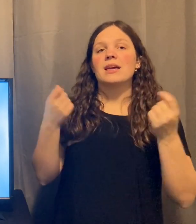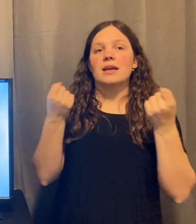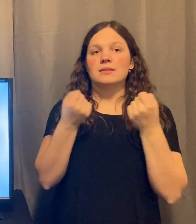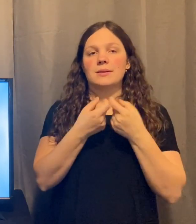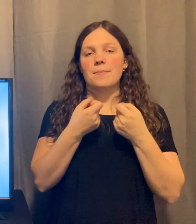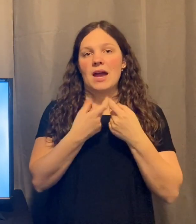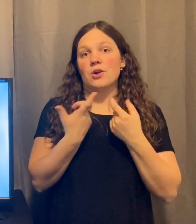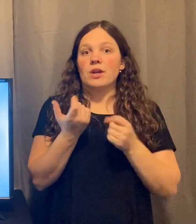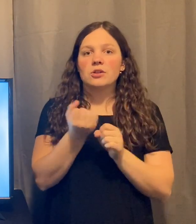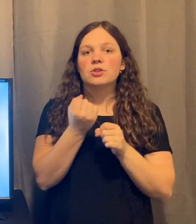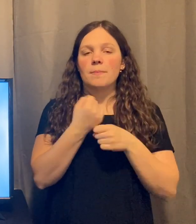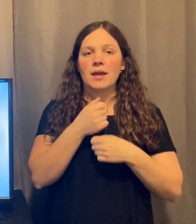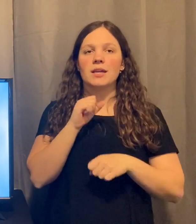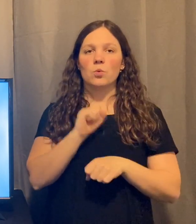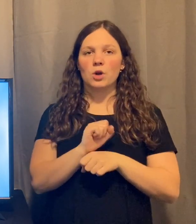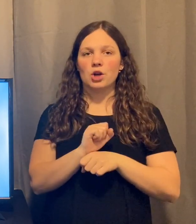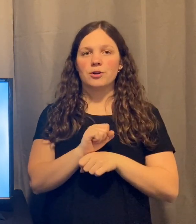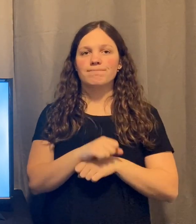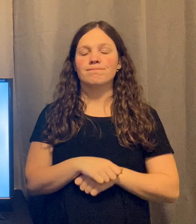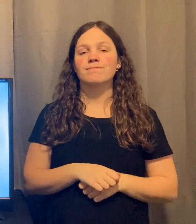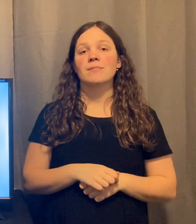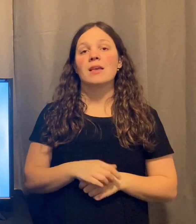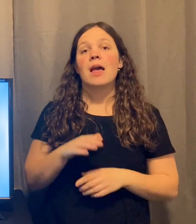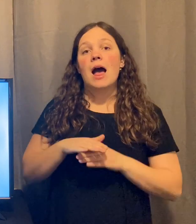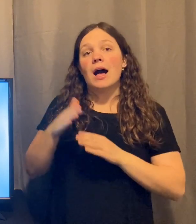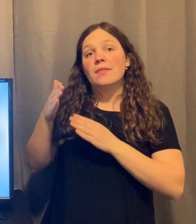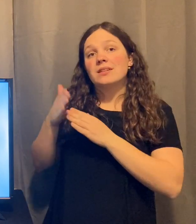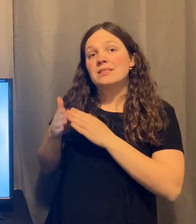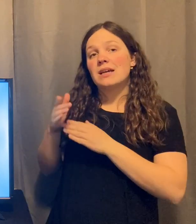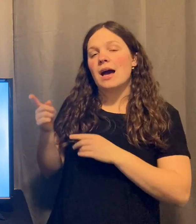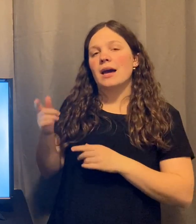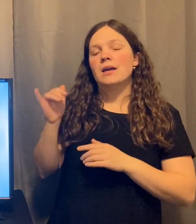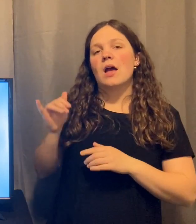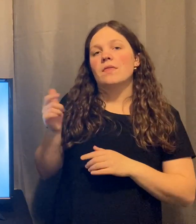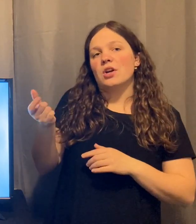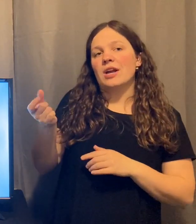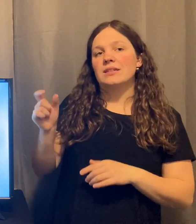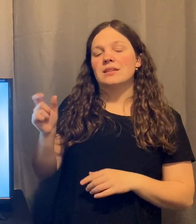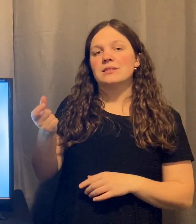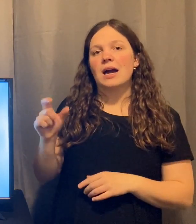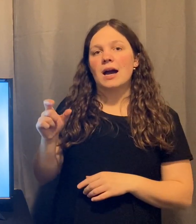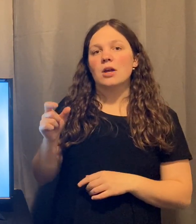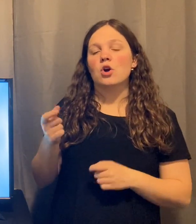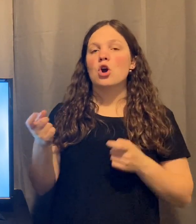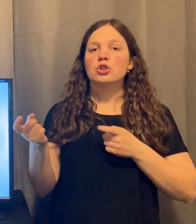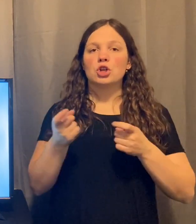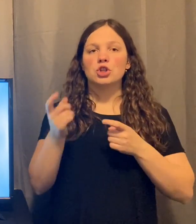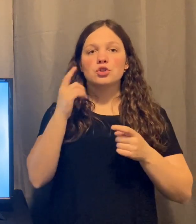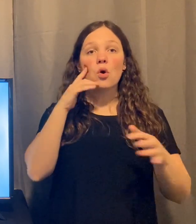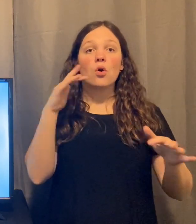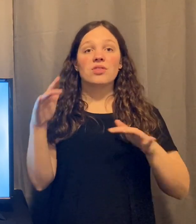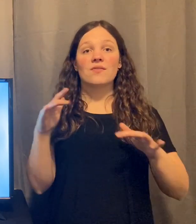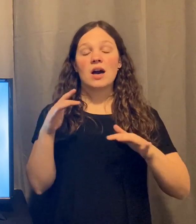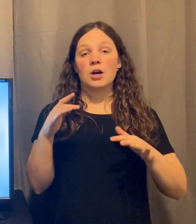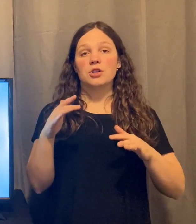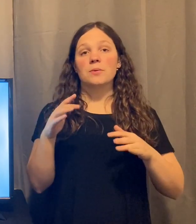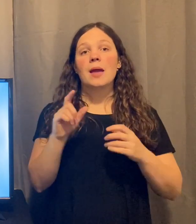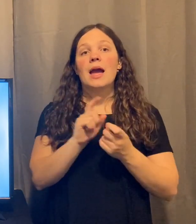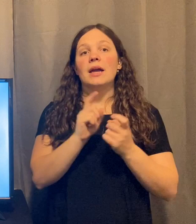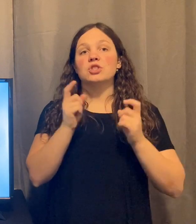is the battery to make it work. On the side, there is a dial to control the volume and